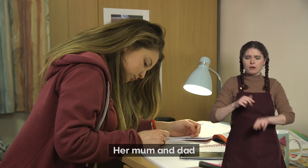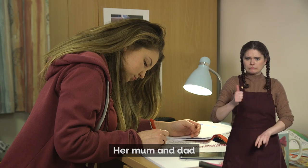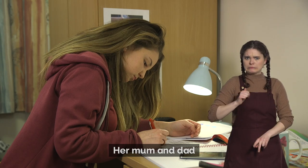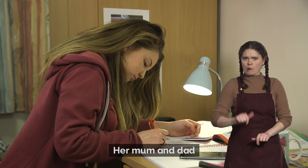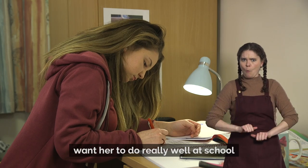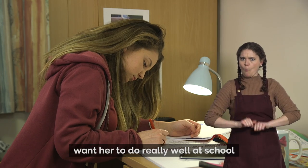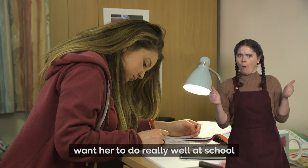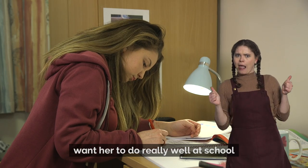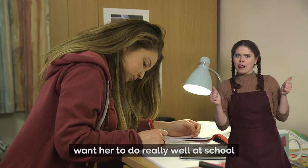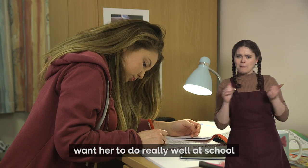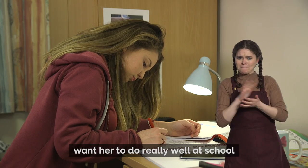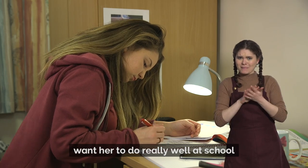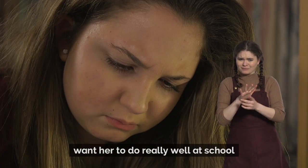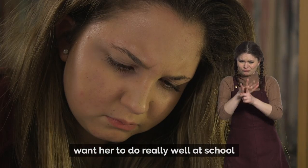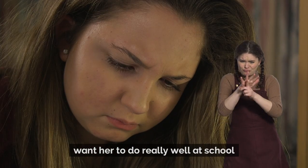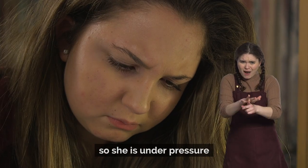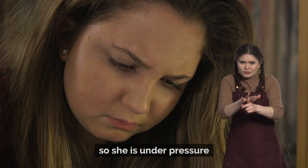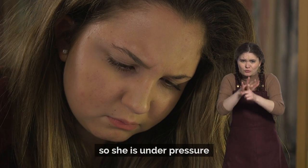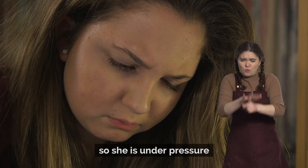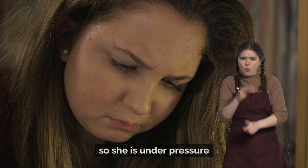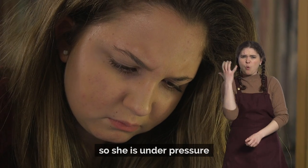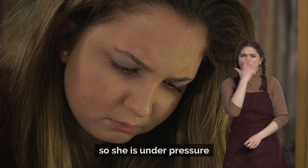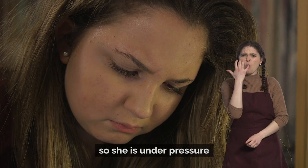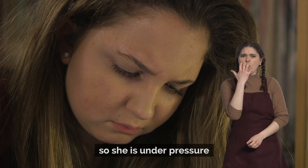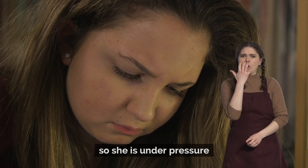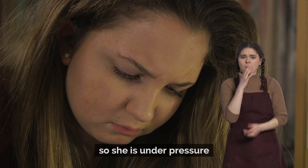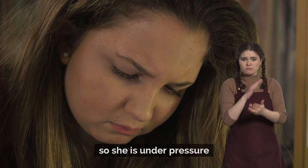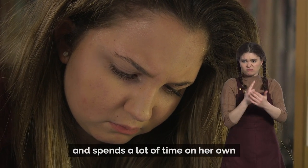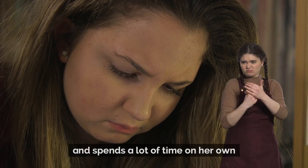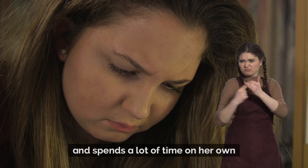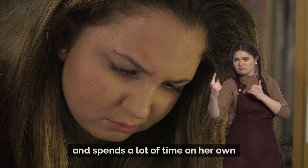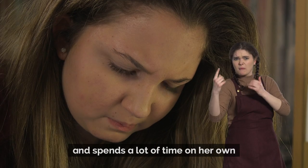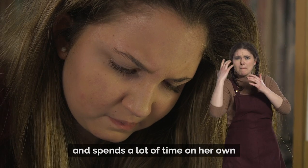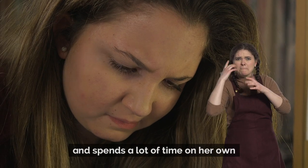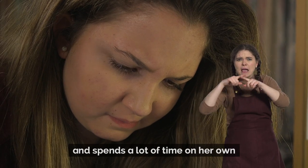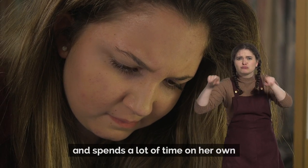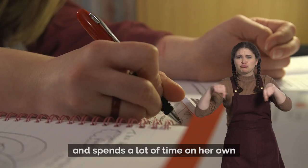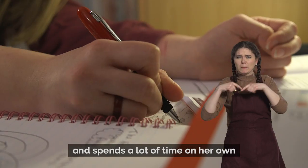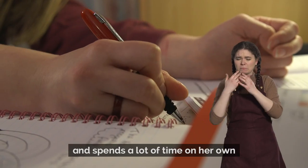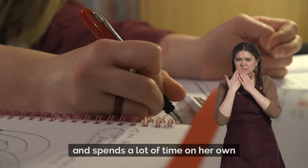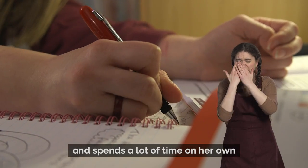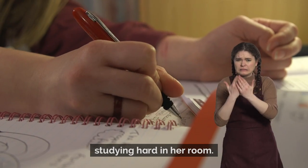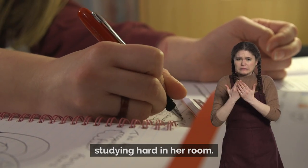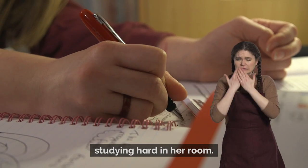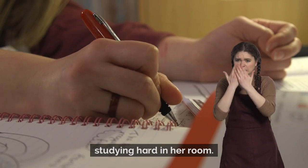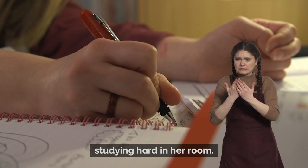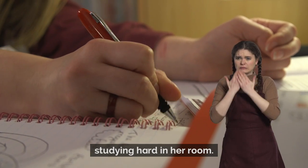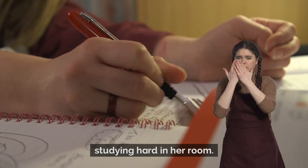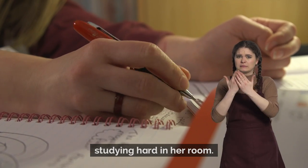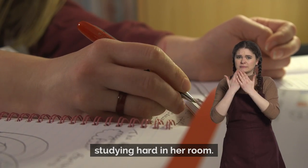Her mum and dad want her to do really well at school, so she is under pressure and spends a lot of time on her own, studying hard in